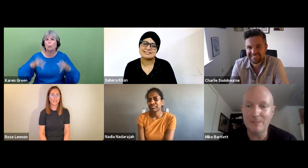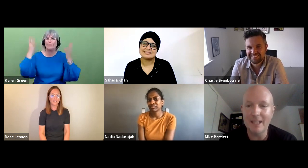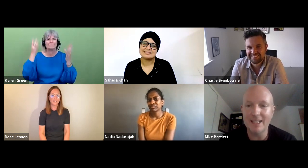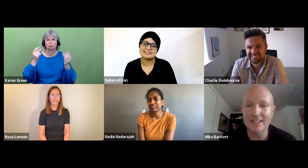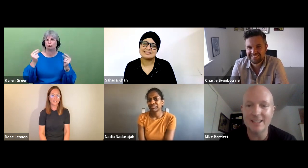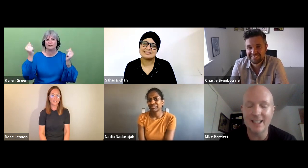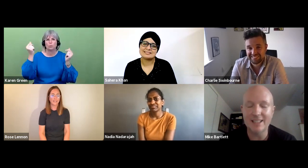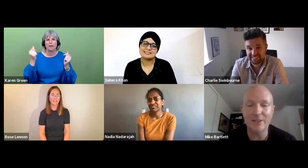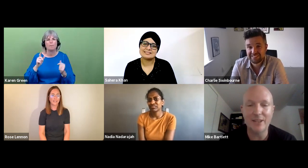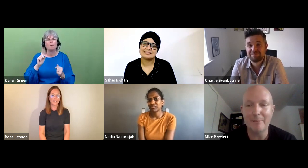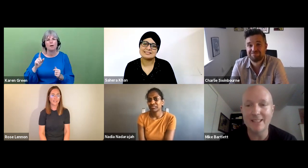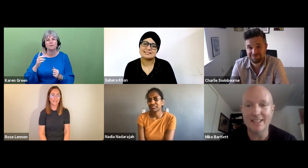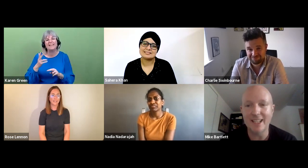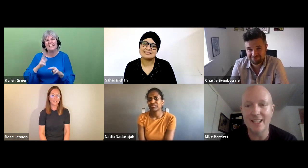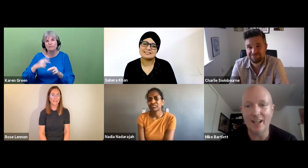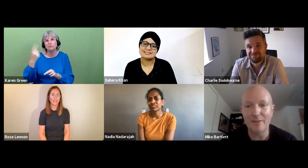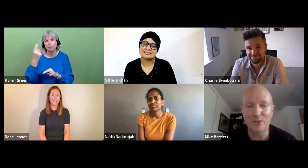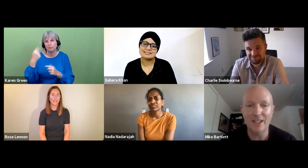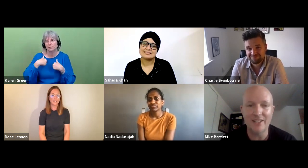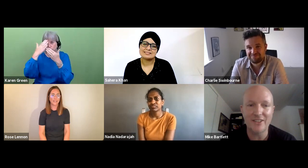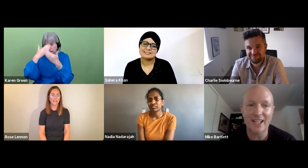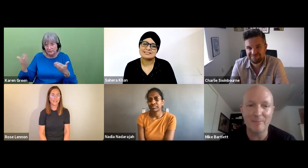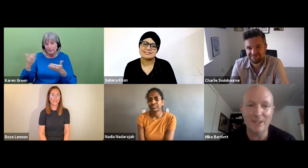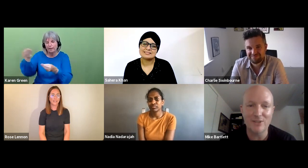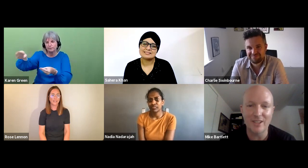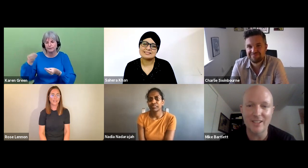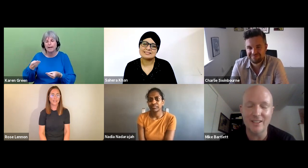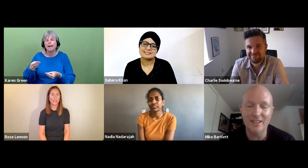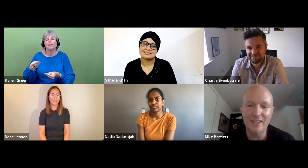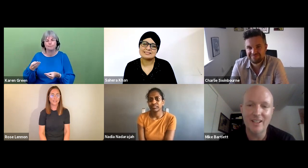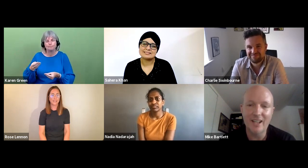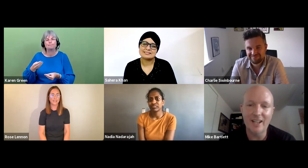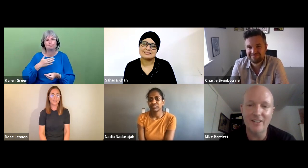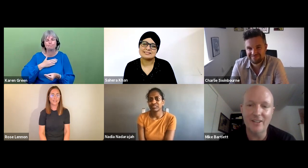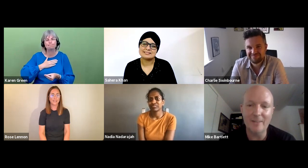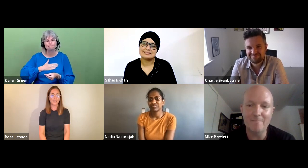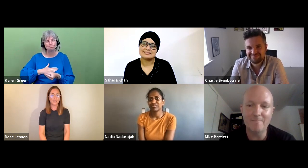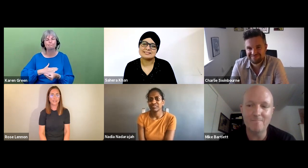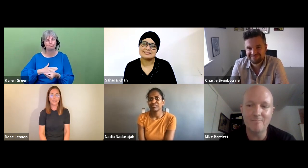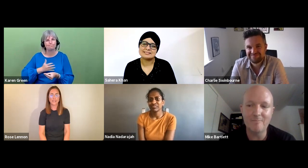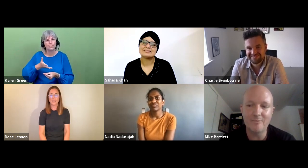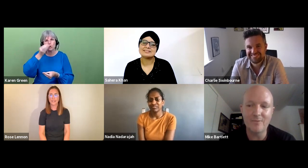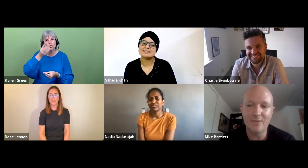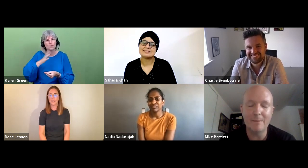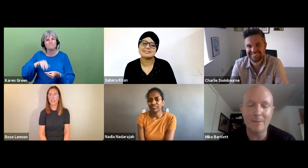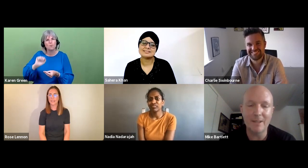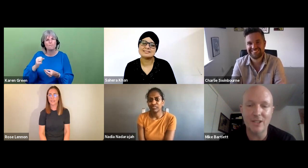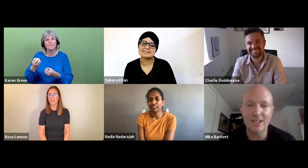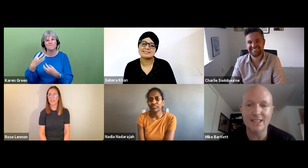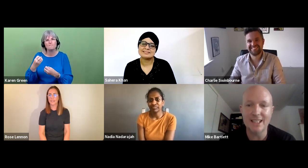respect, that's how you get better. And I've sort of learned to take that in my stride and find people I trust and listen